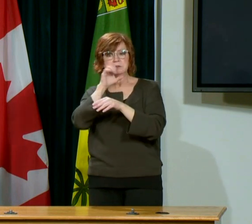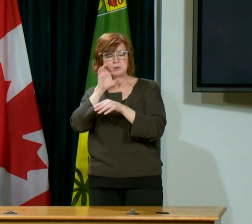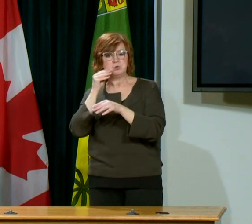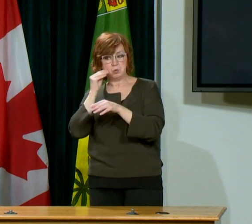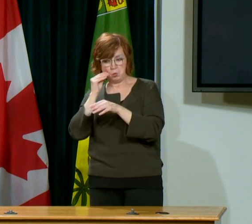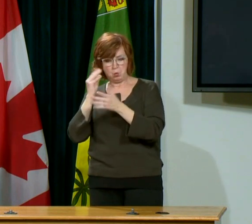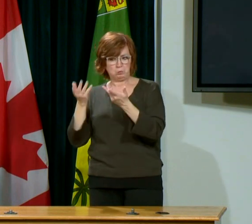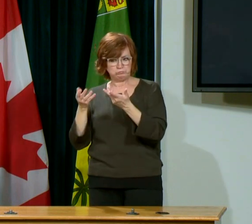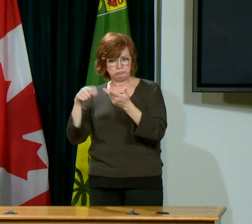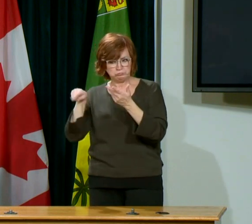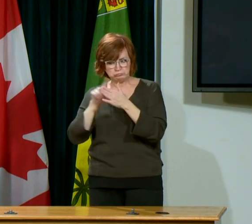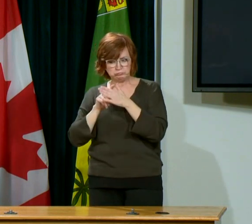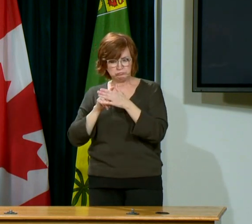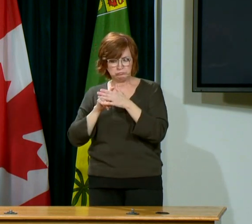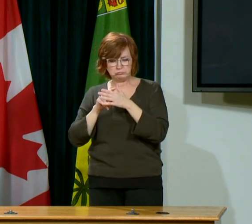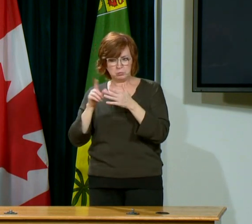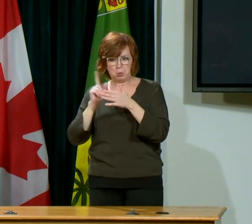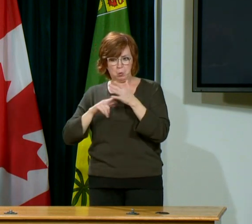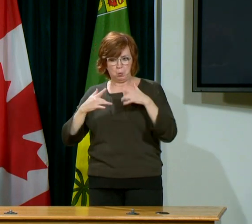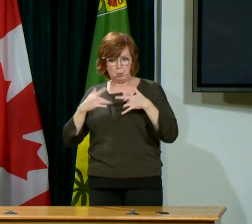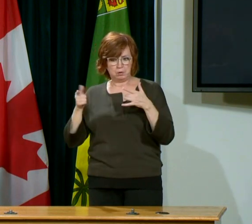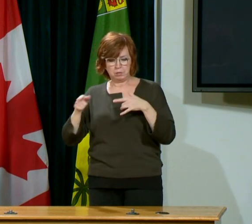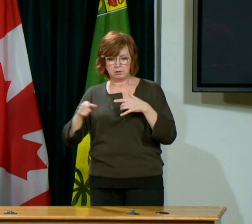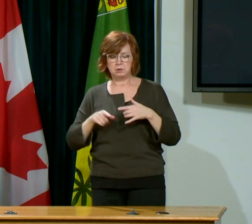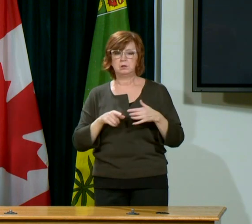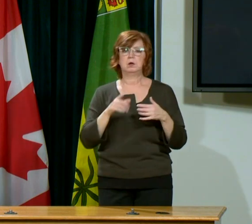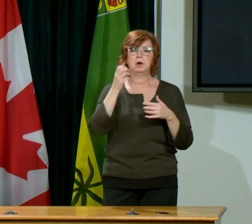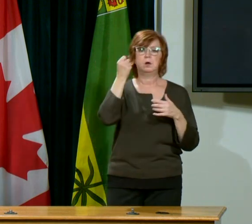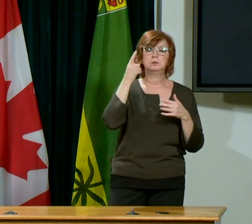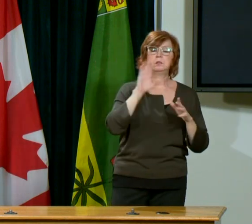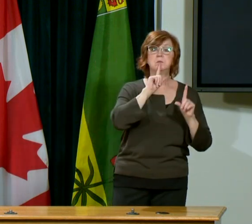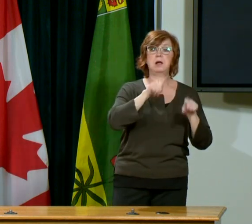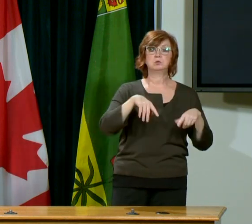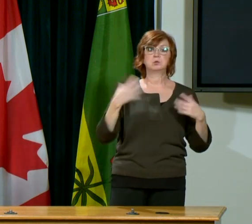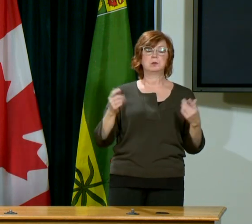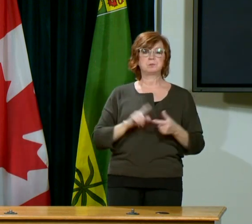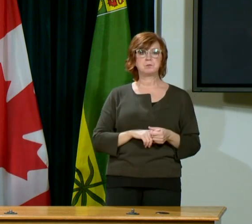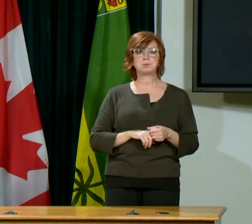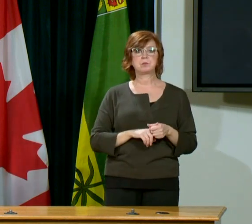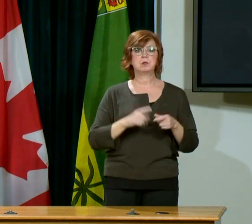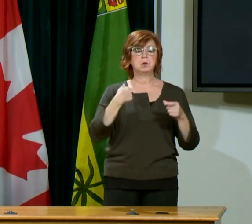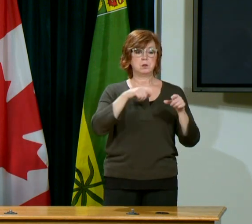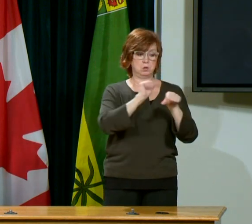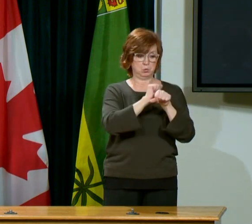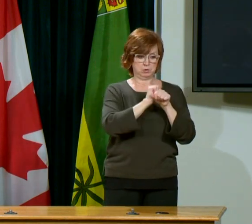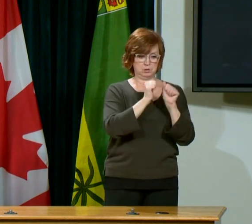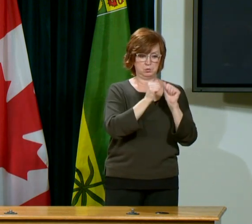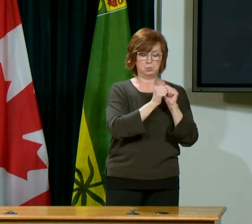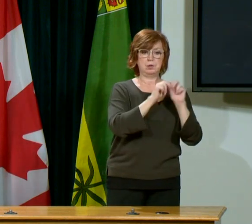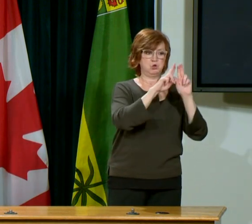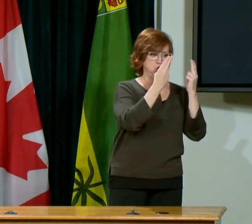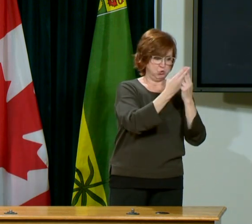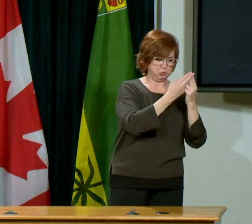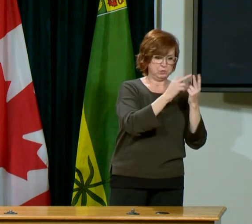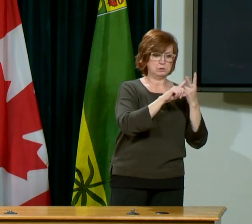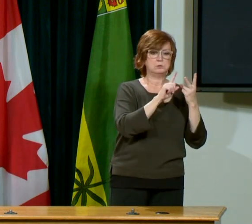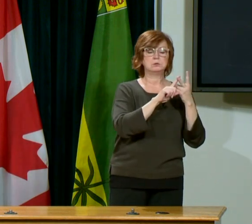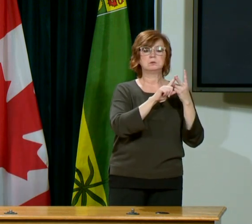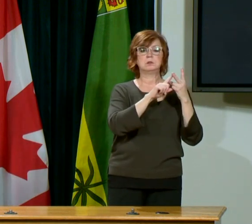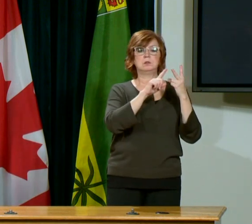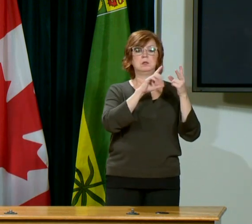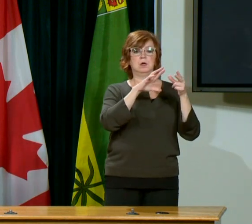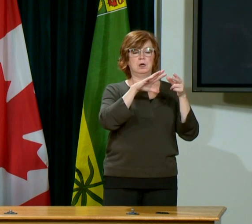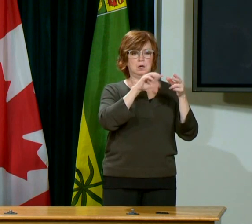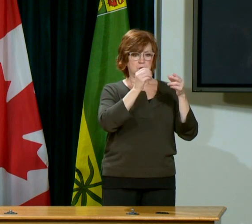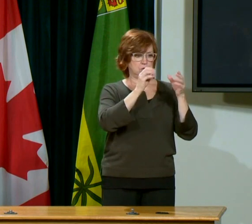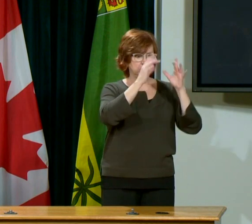with our partners, affiliates, unions around addressing the concerns about staff working in more than one